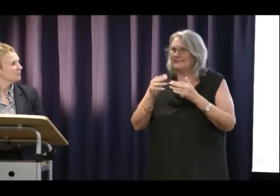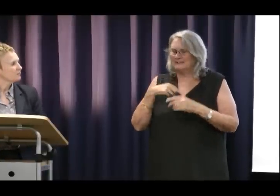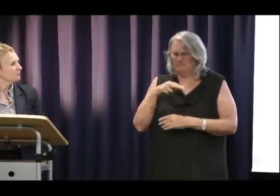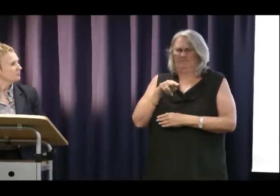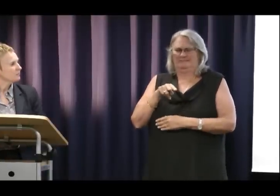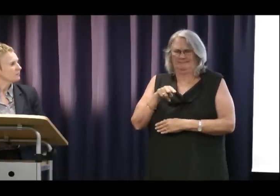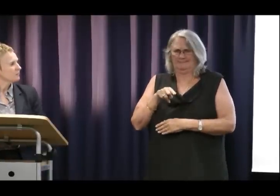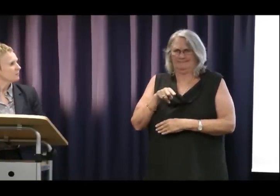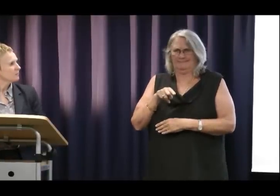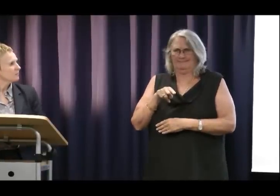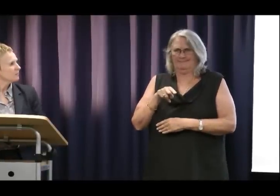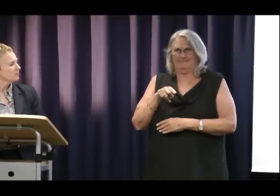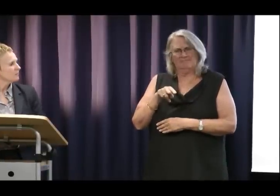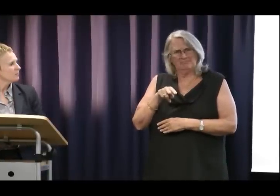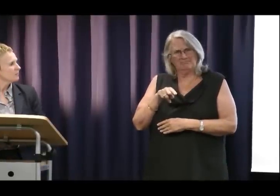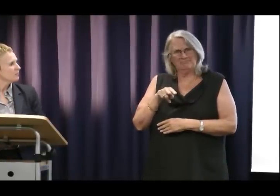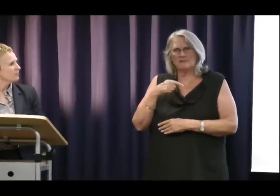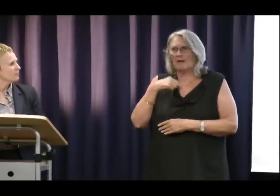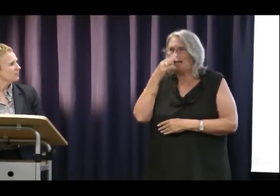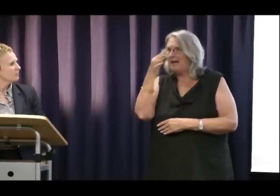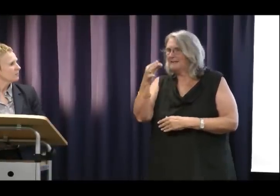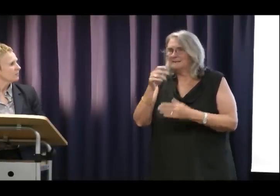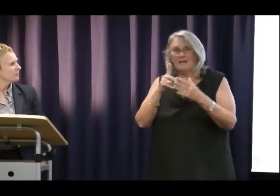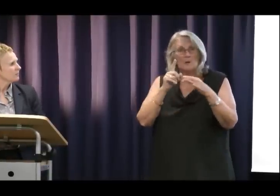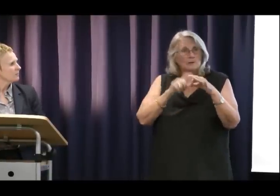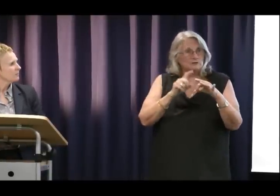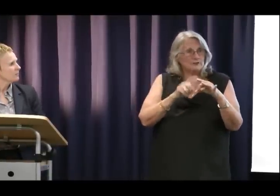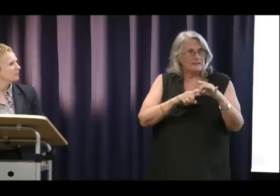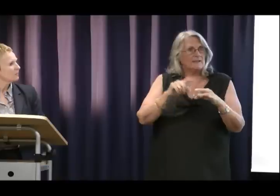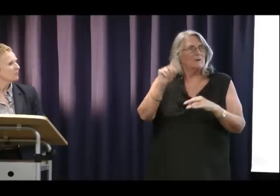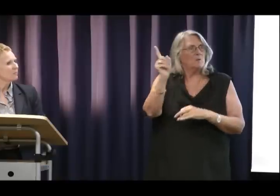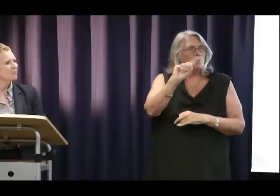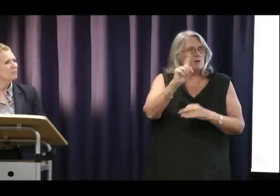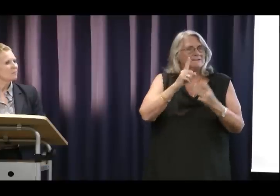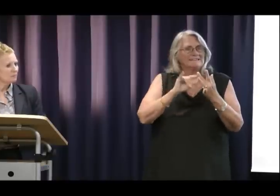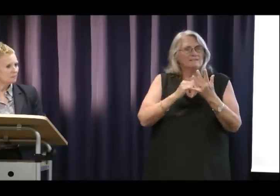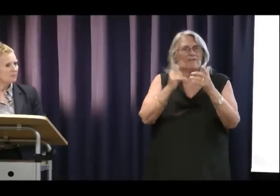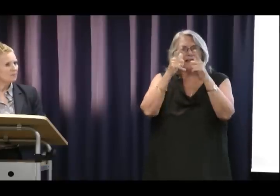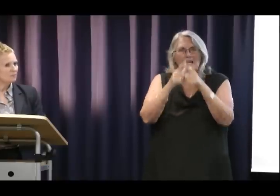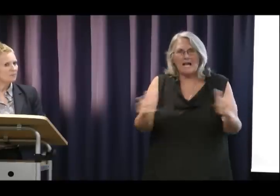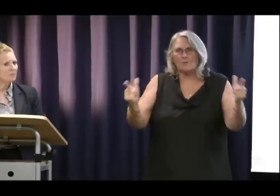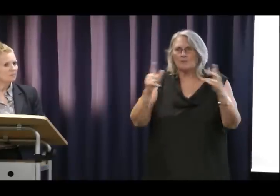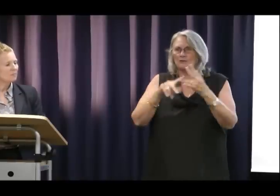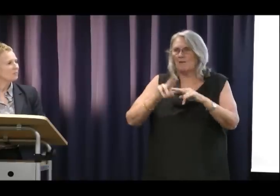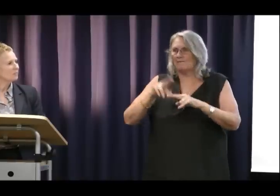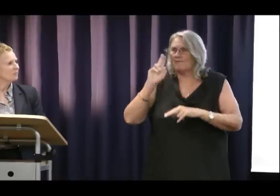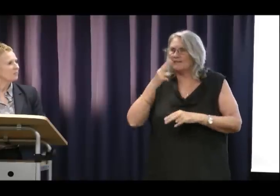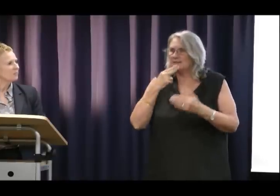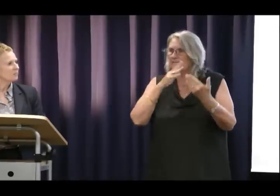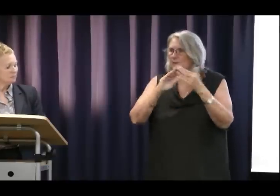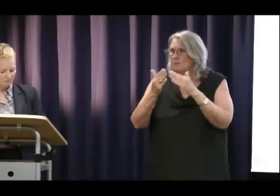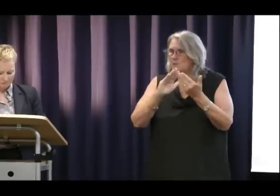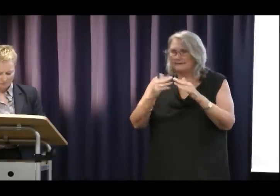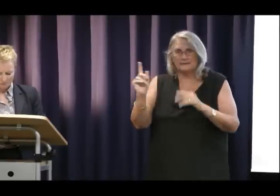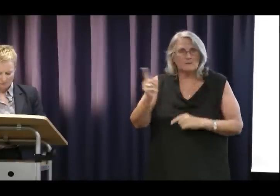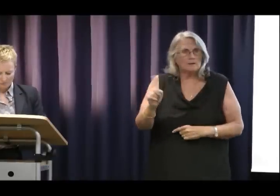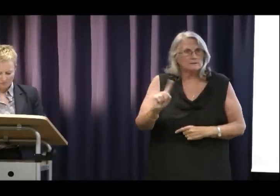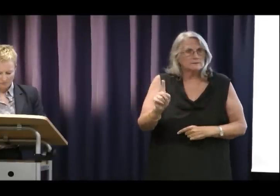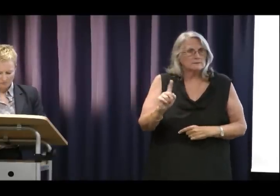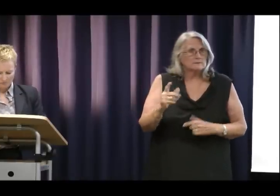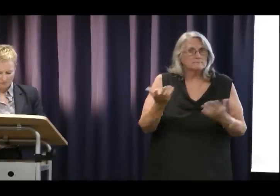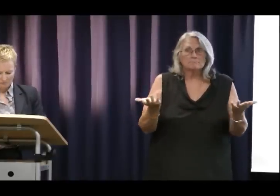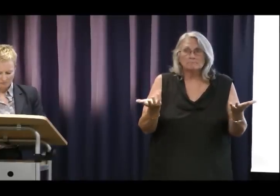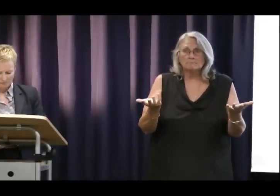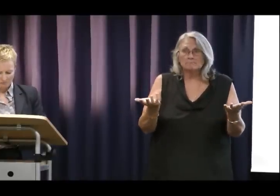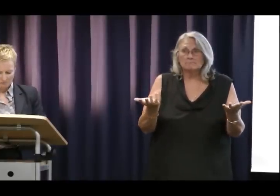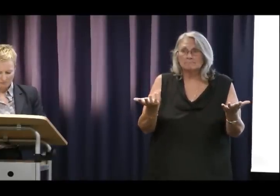hearing communities, and I thought, what's this? So I asked the question, what is the language of the deaf